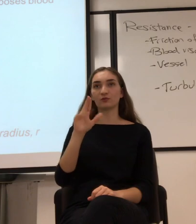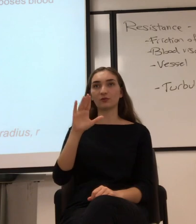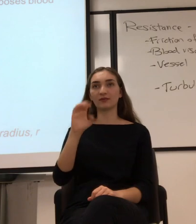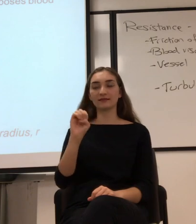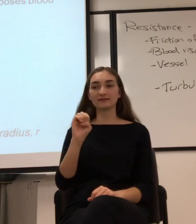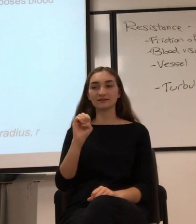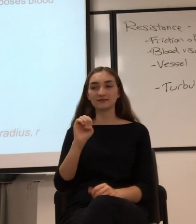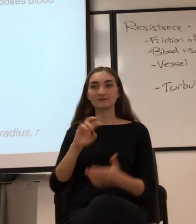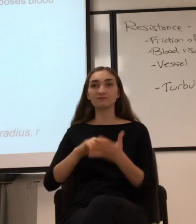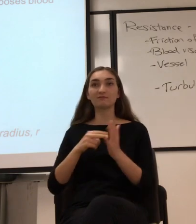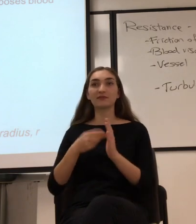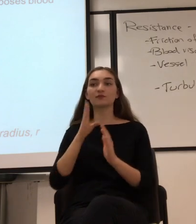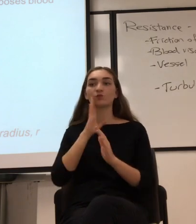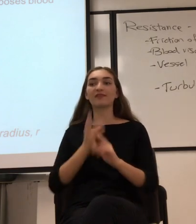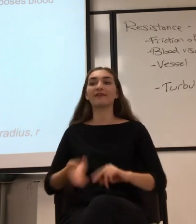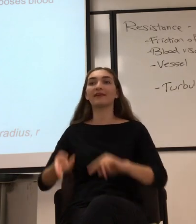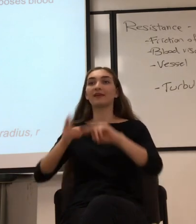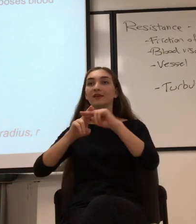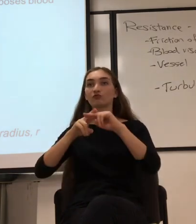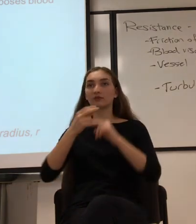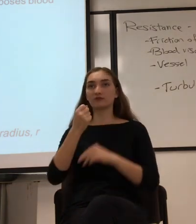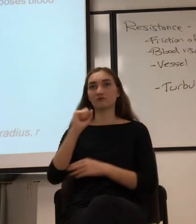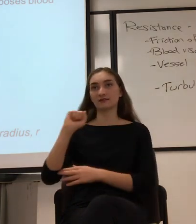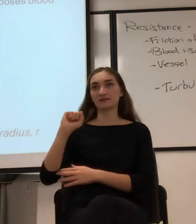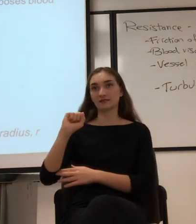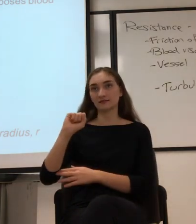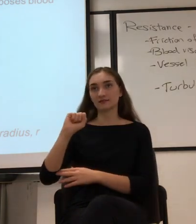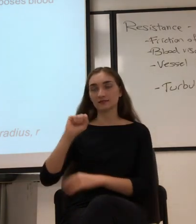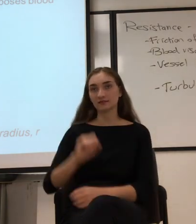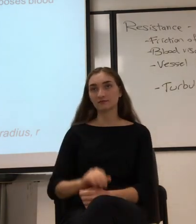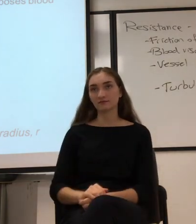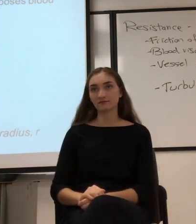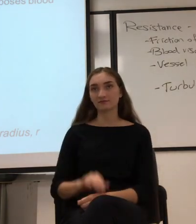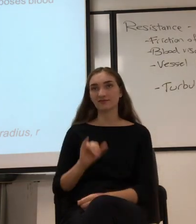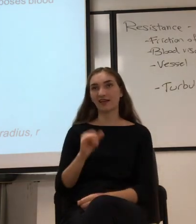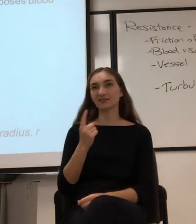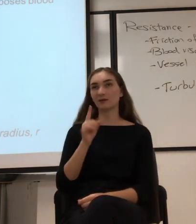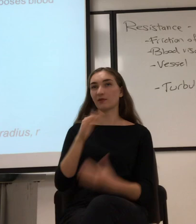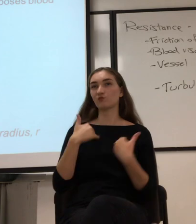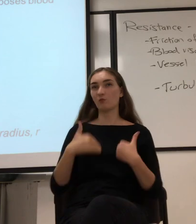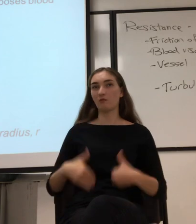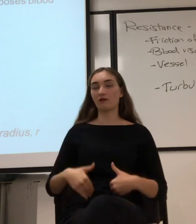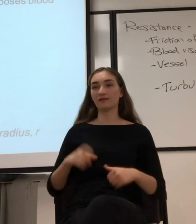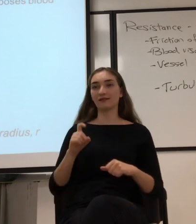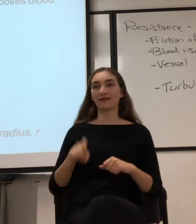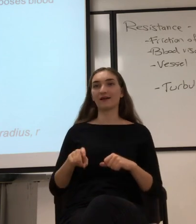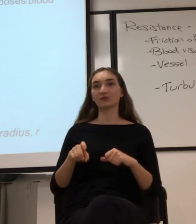increase resistance, and that's something your body has to overcome.